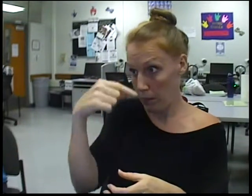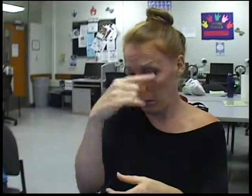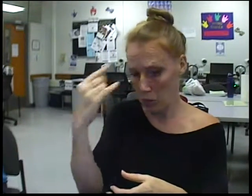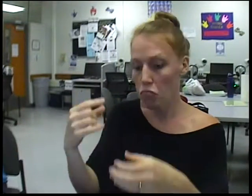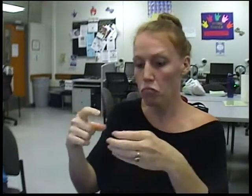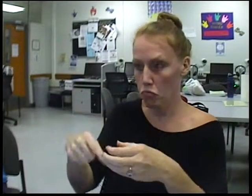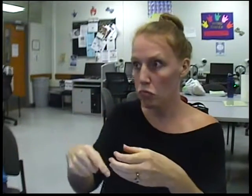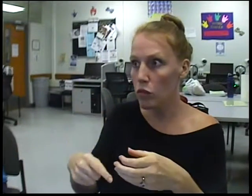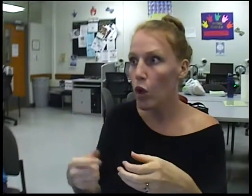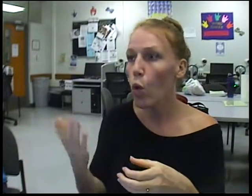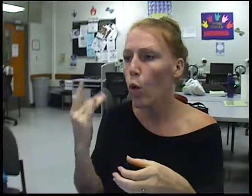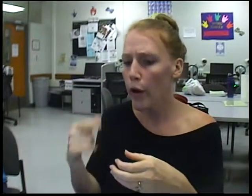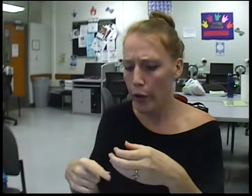it. Why does it have water on the outside of it?